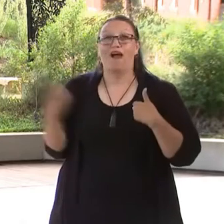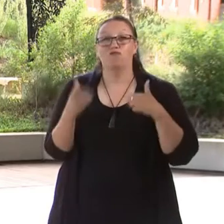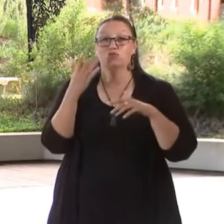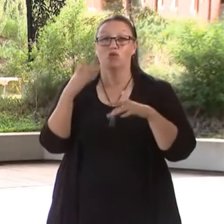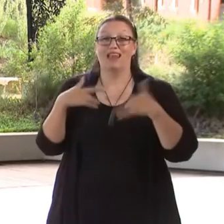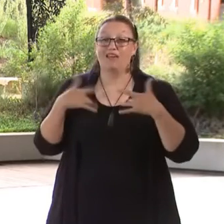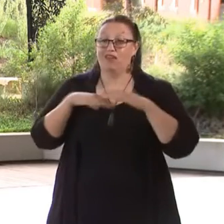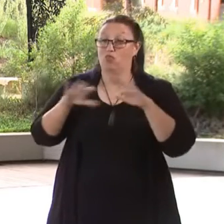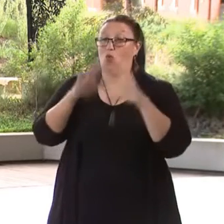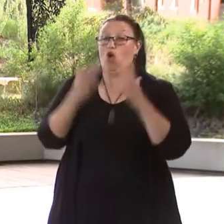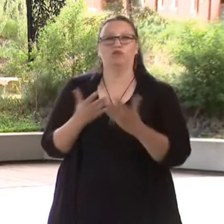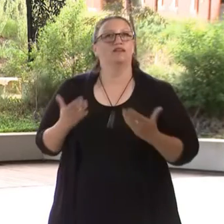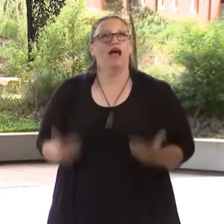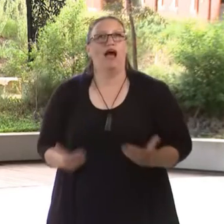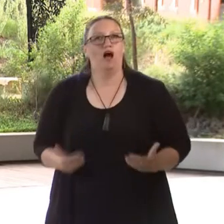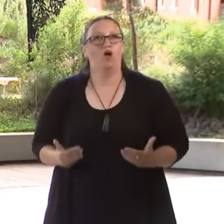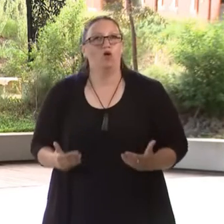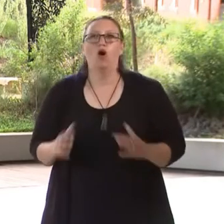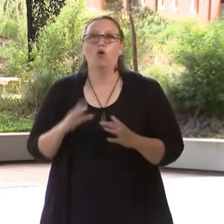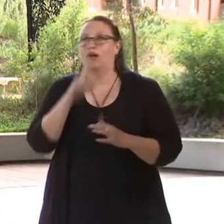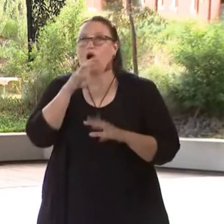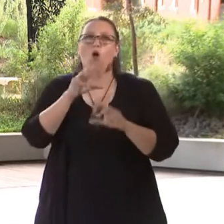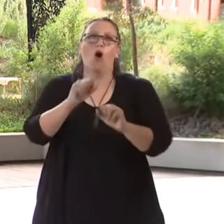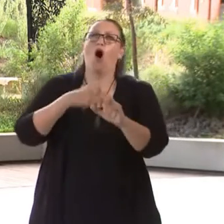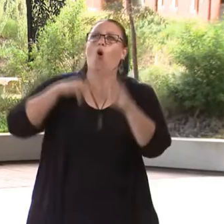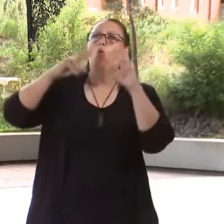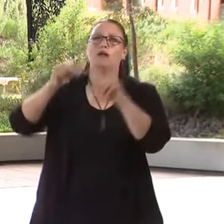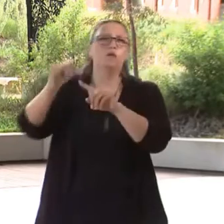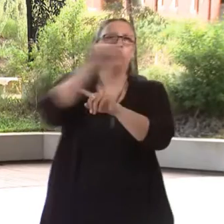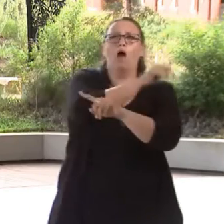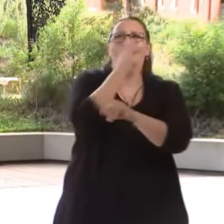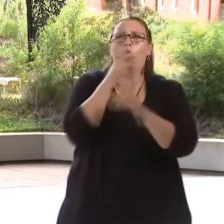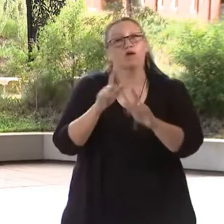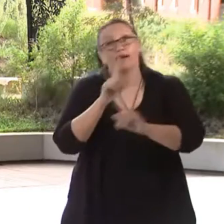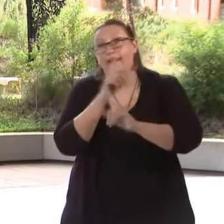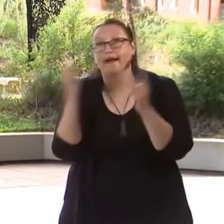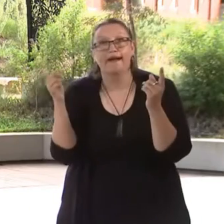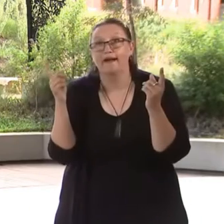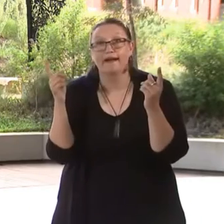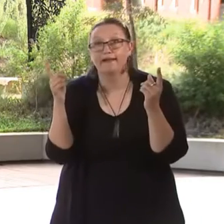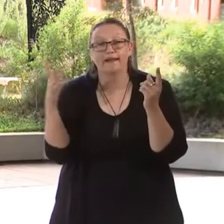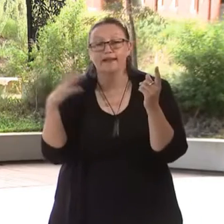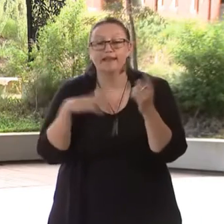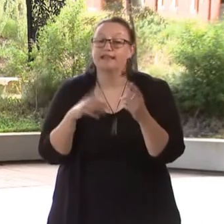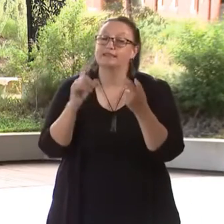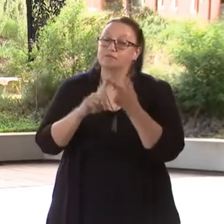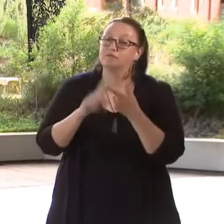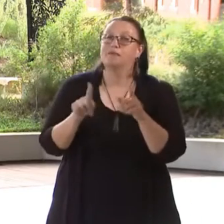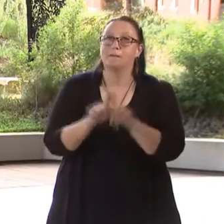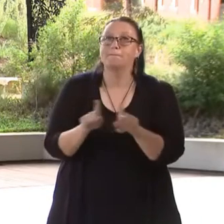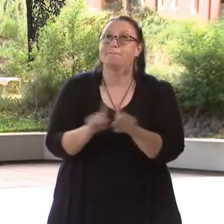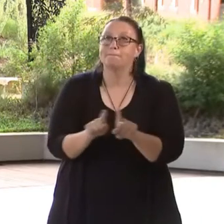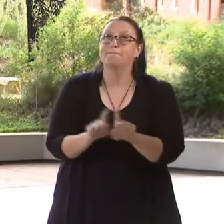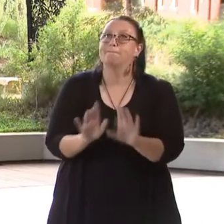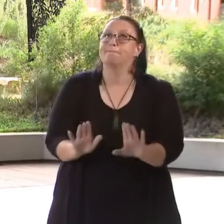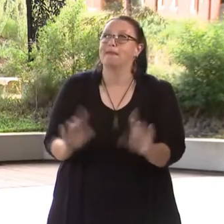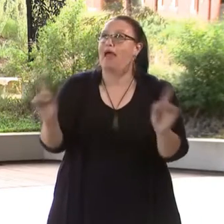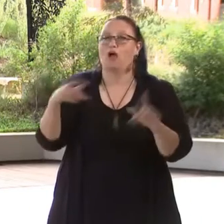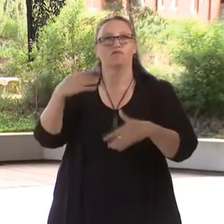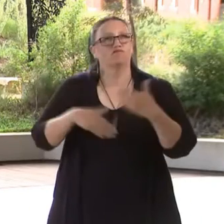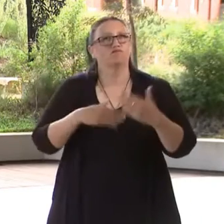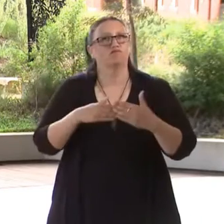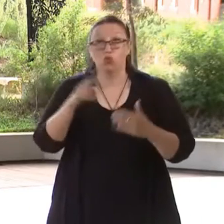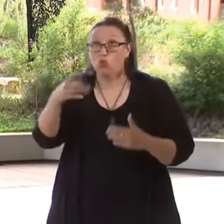in a global pandemic. But over the last 2 years, our people have stood strong. The alternative is lockdown, and that is not the right